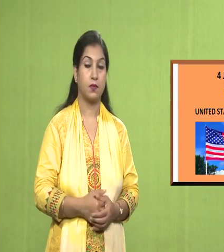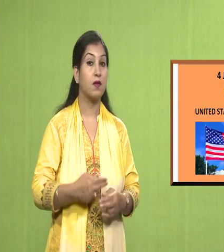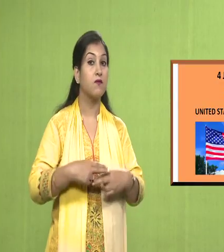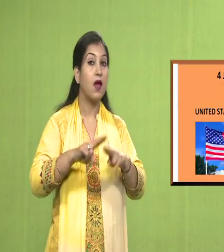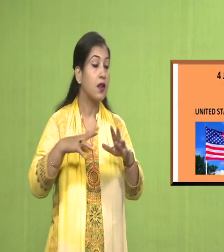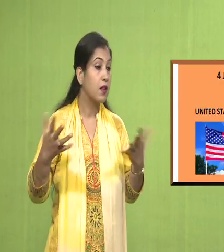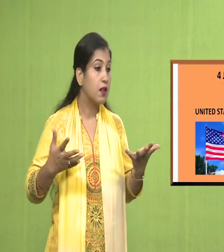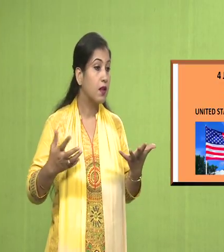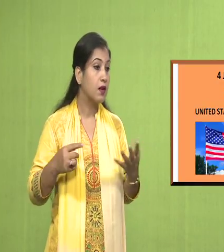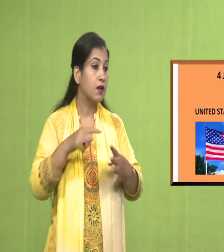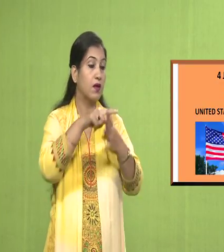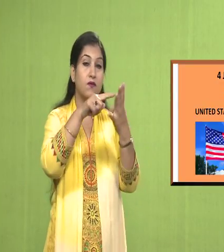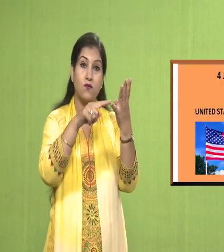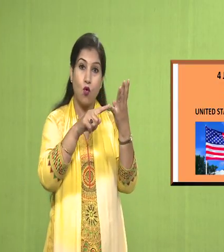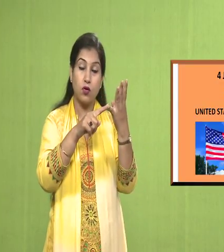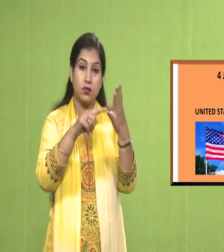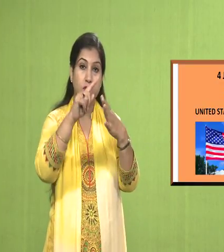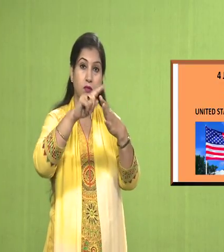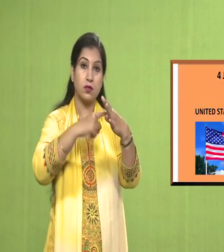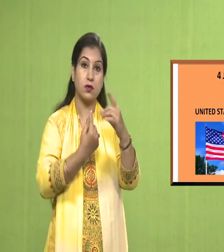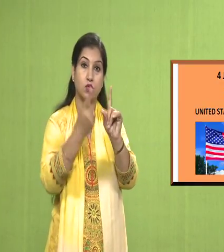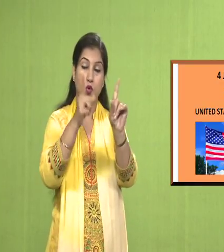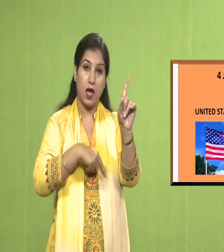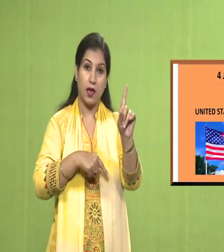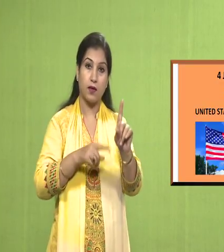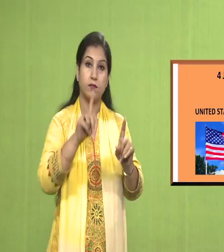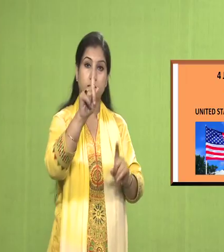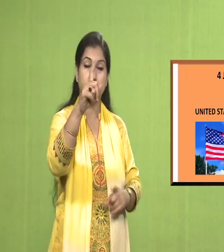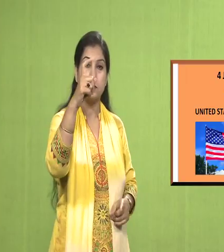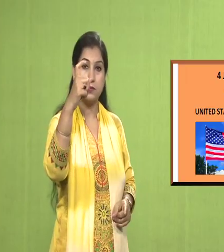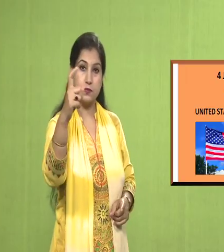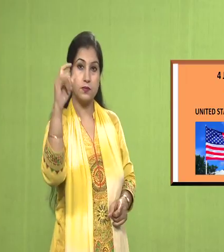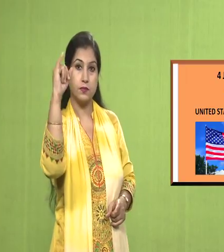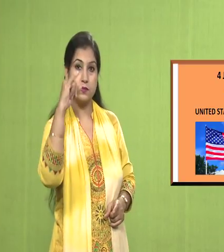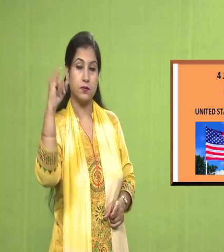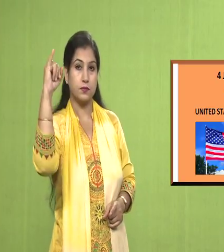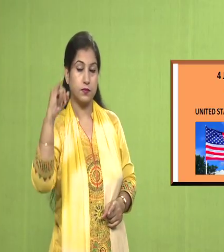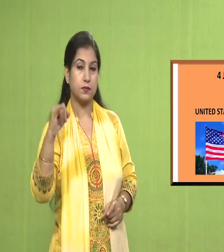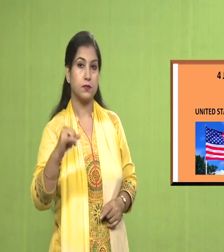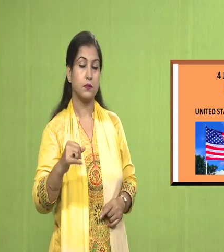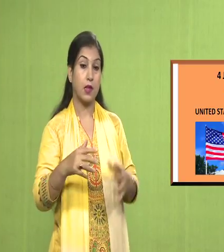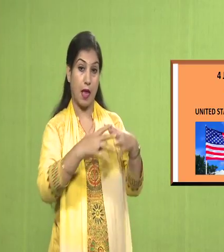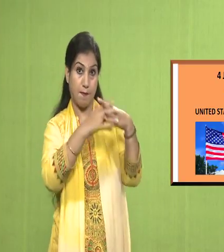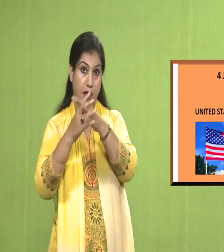Finally, on 4th July 1776, the American